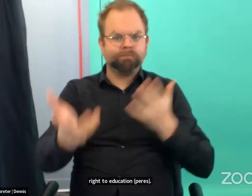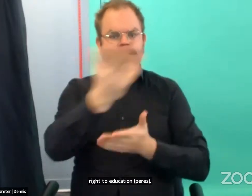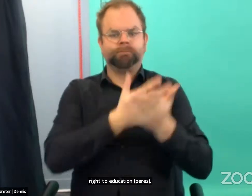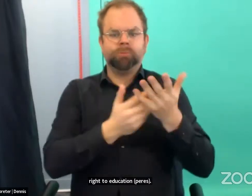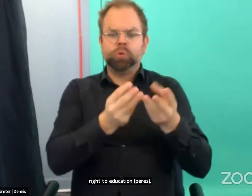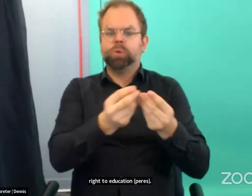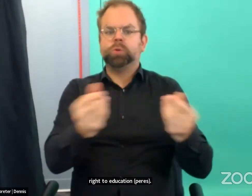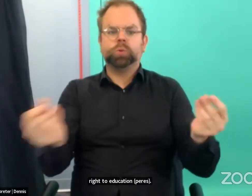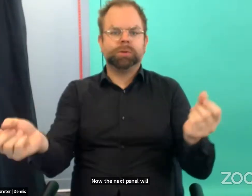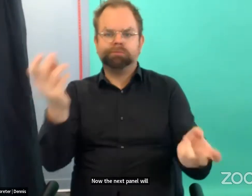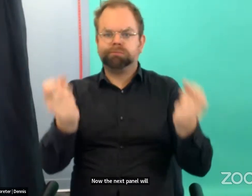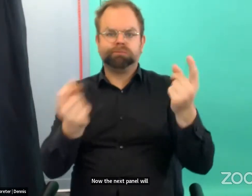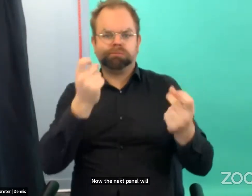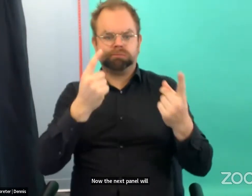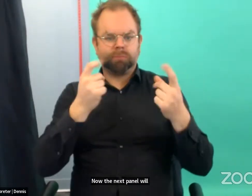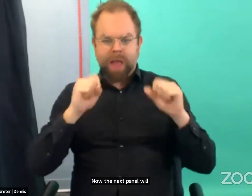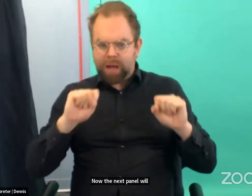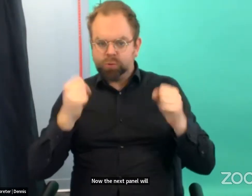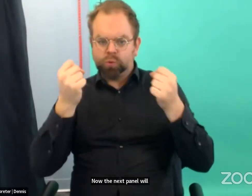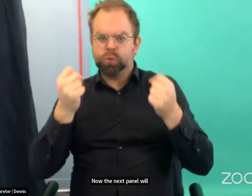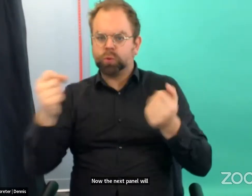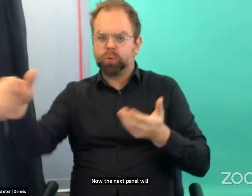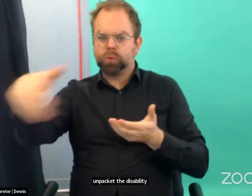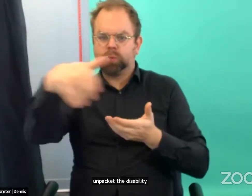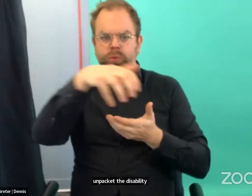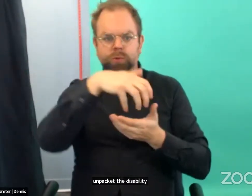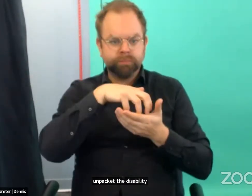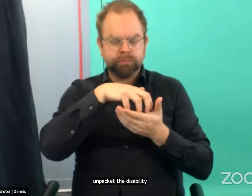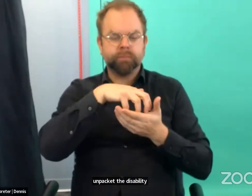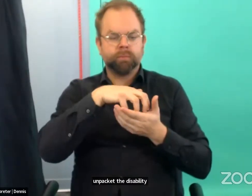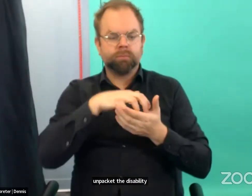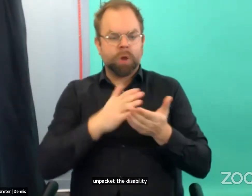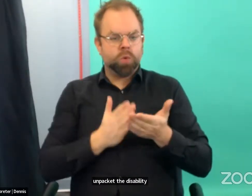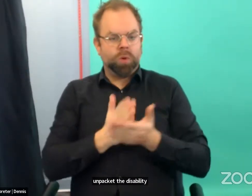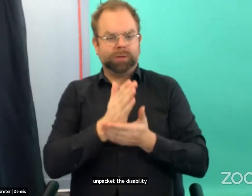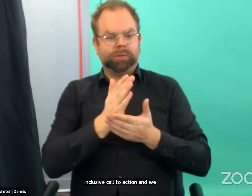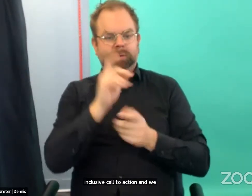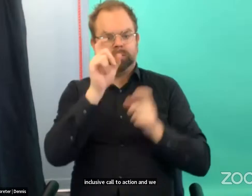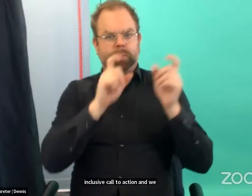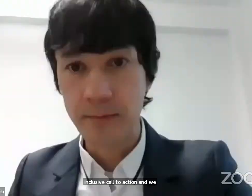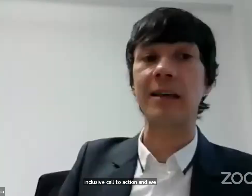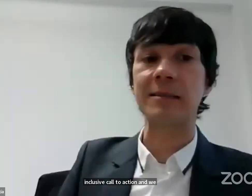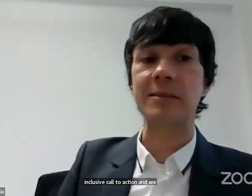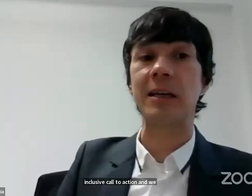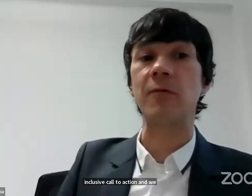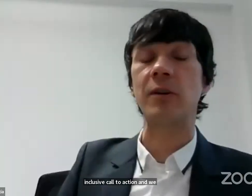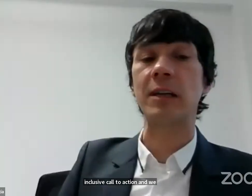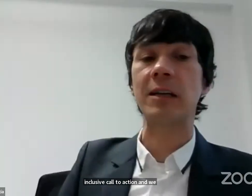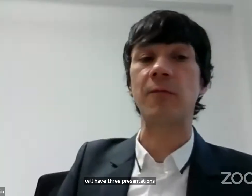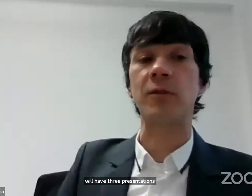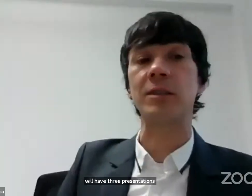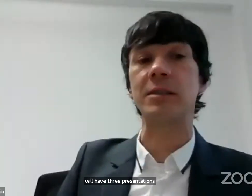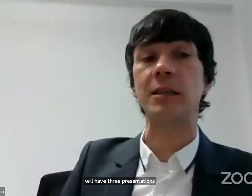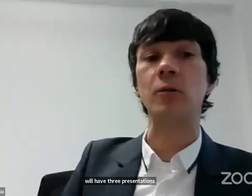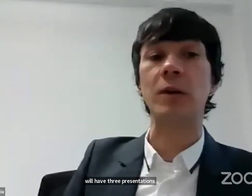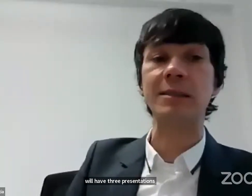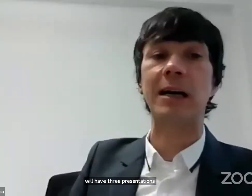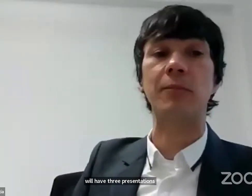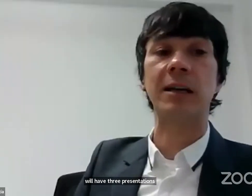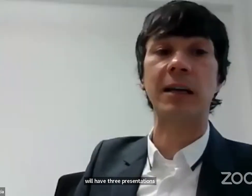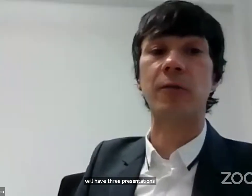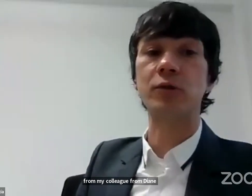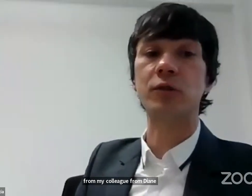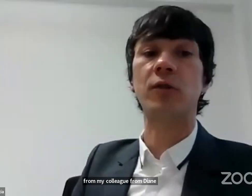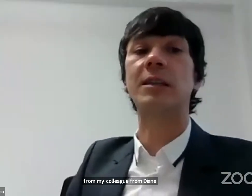action, and we will have 3 presentations from my colleagues, Diane, from International Disability Alliance, Jennifer Rick from GCE US,